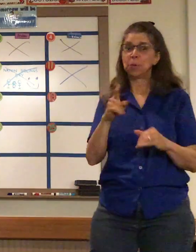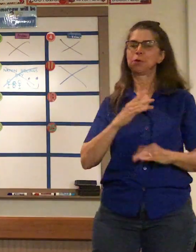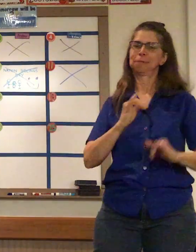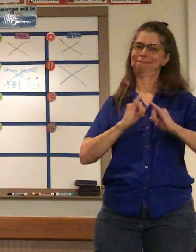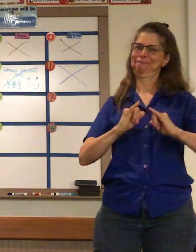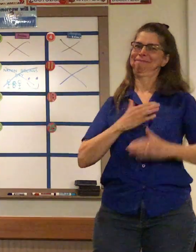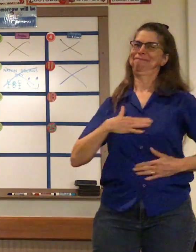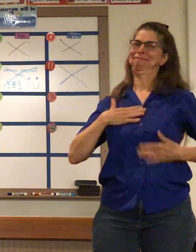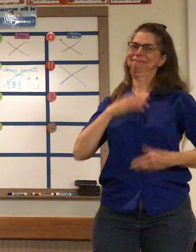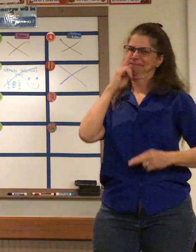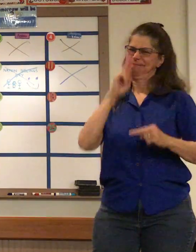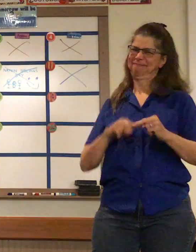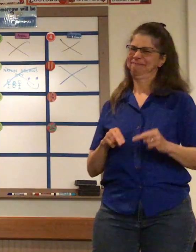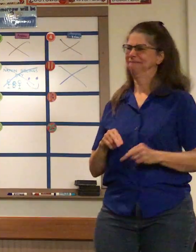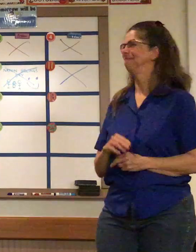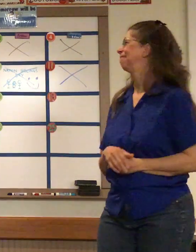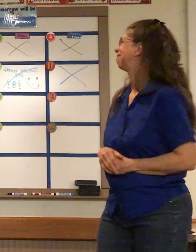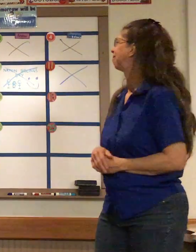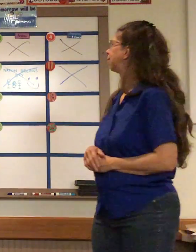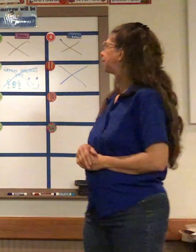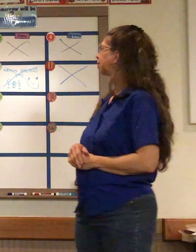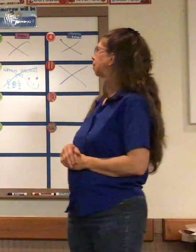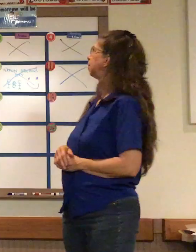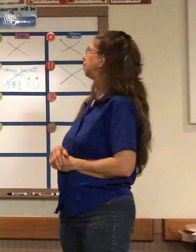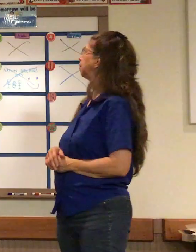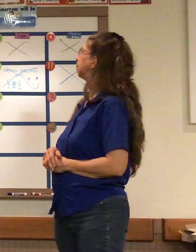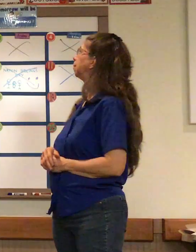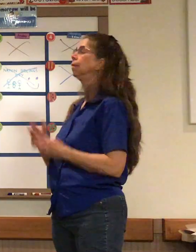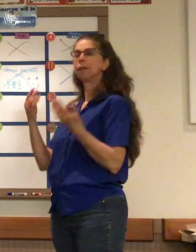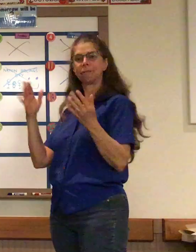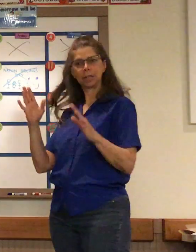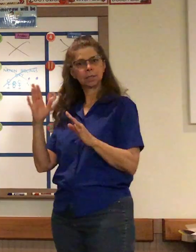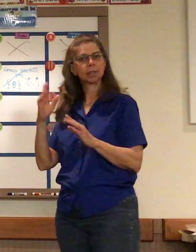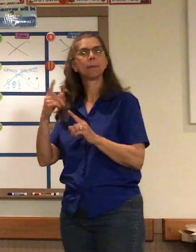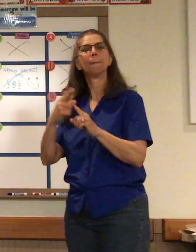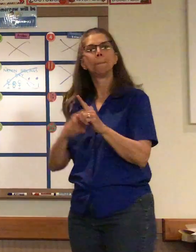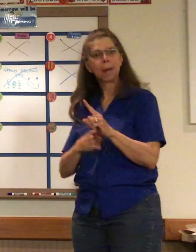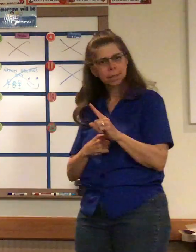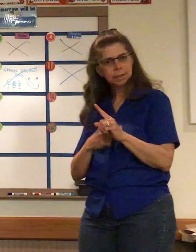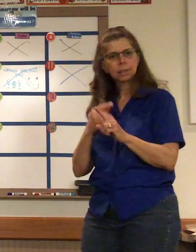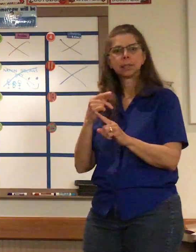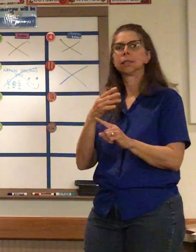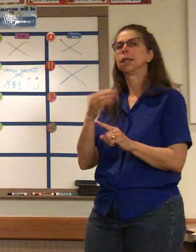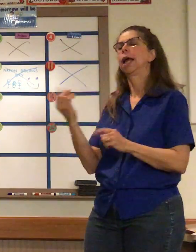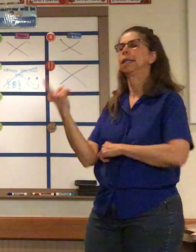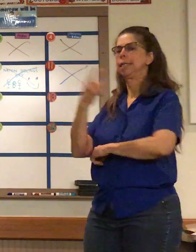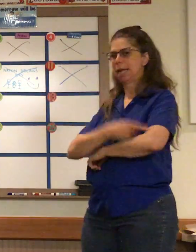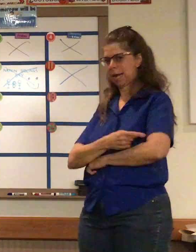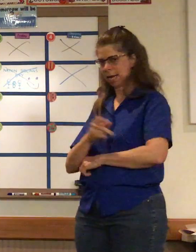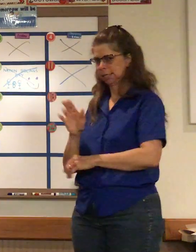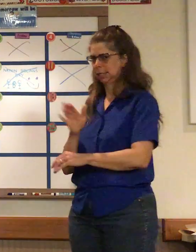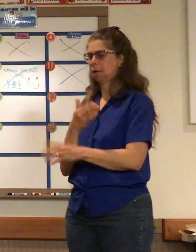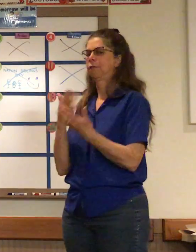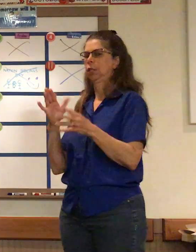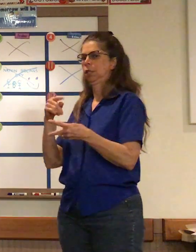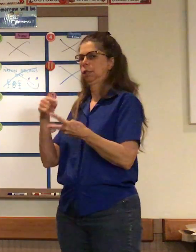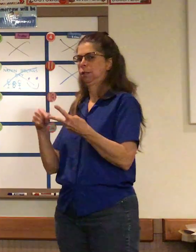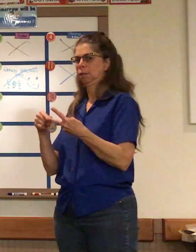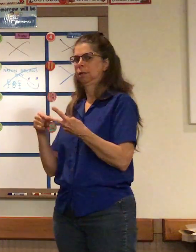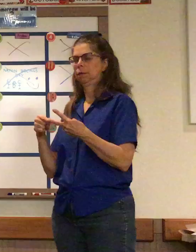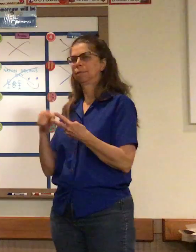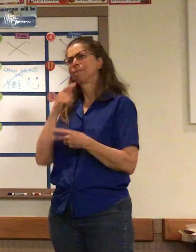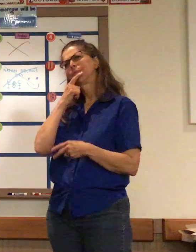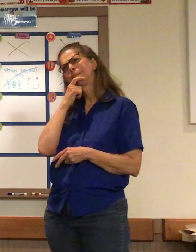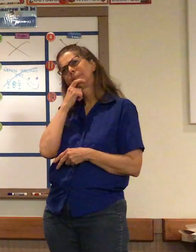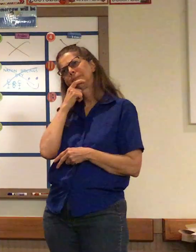too. So we sang our months of the year song. We sang our days of the week song. Let's